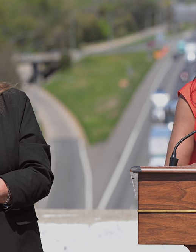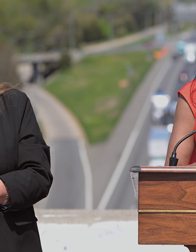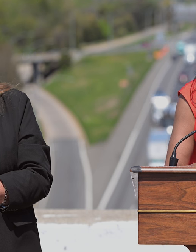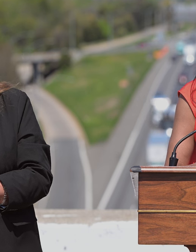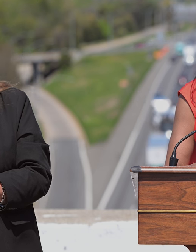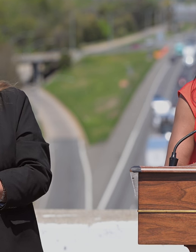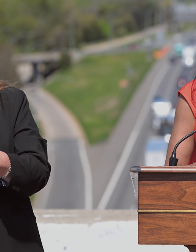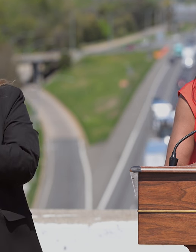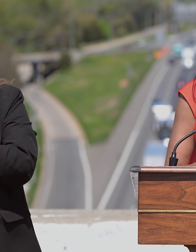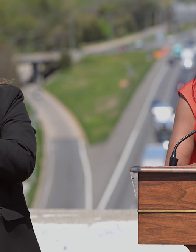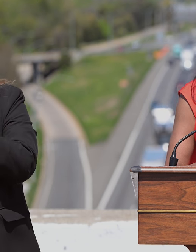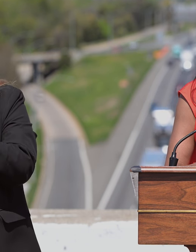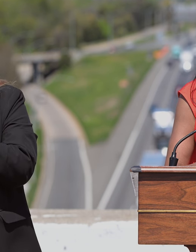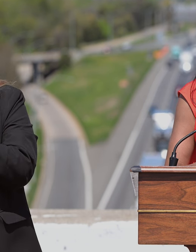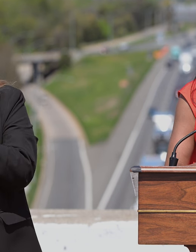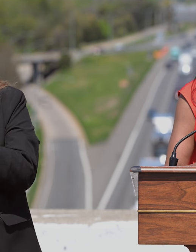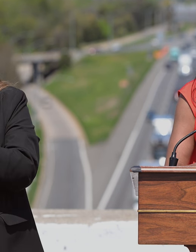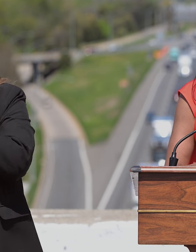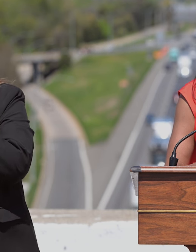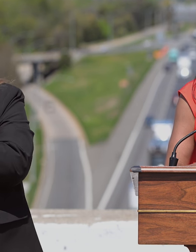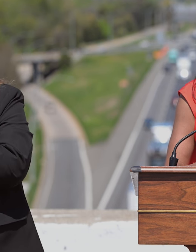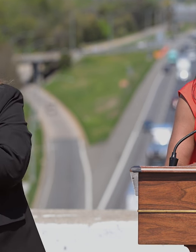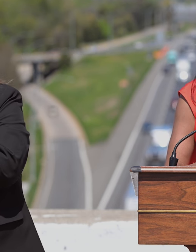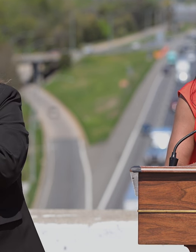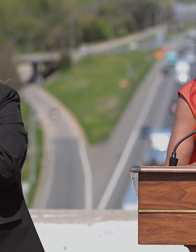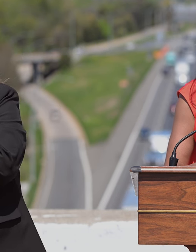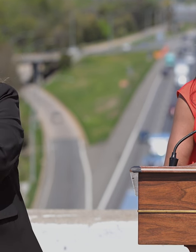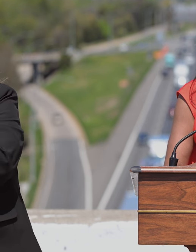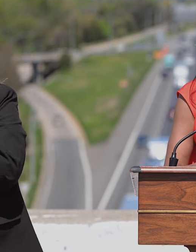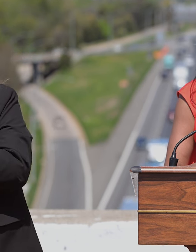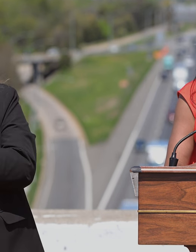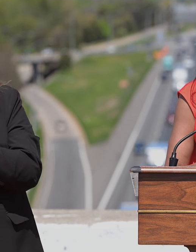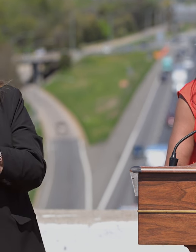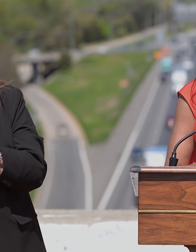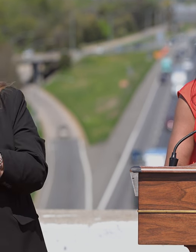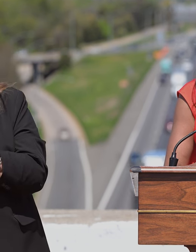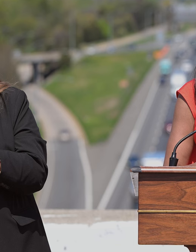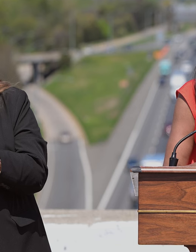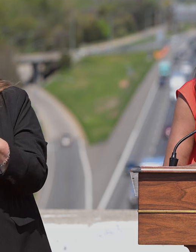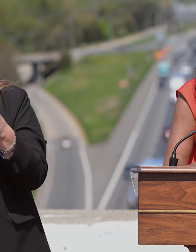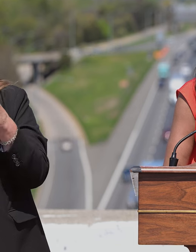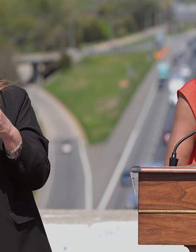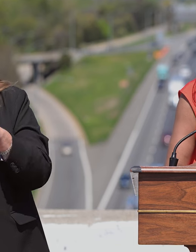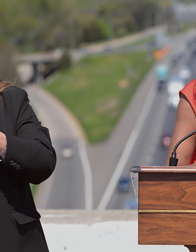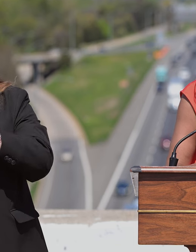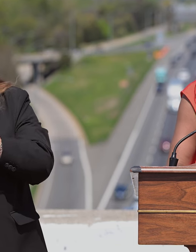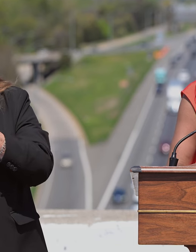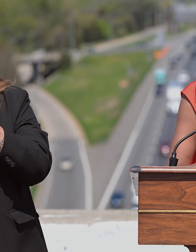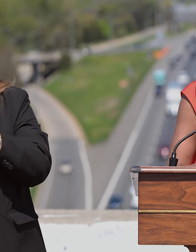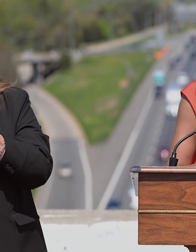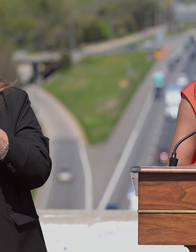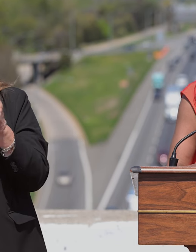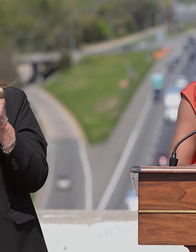law modernizes outdated restrictions and provides greater flexibility for the installation of automated speed